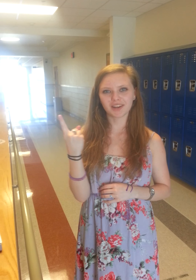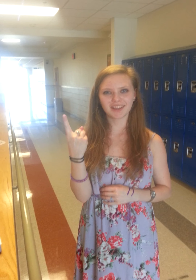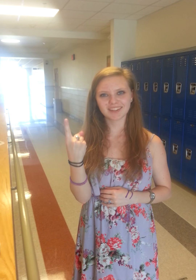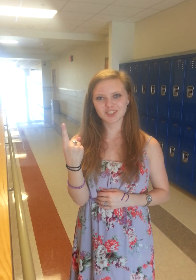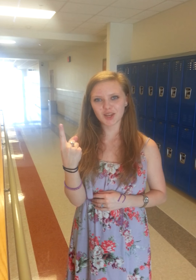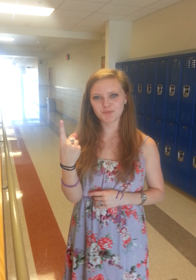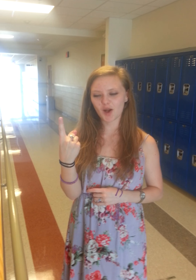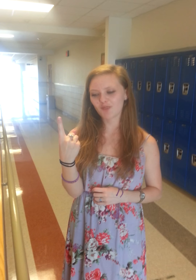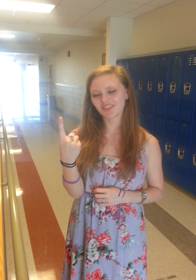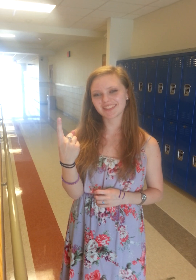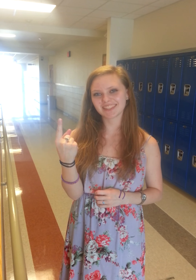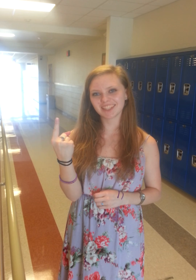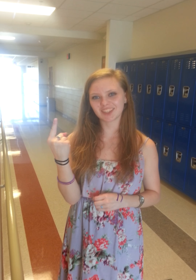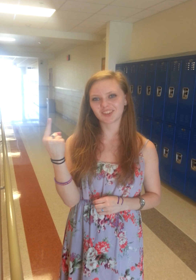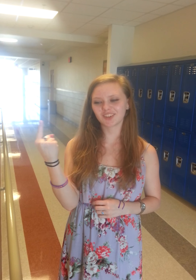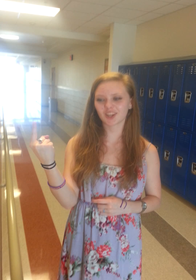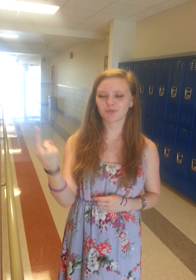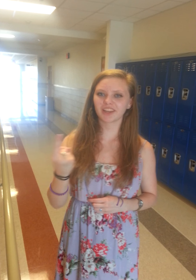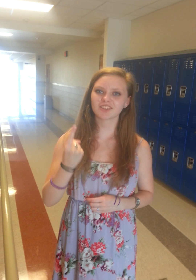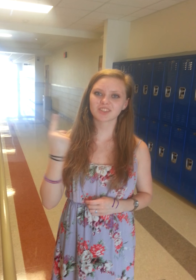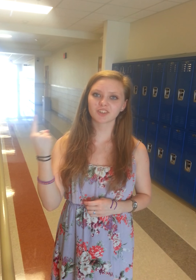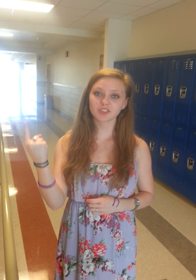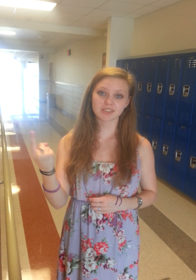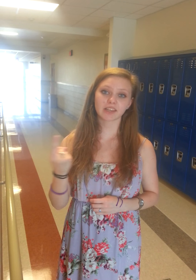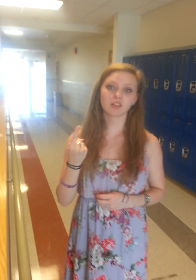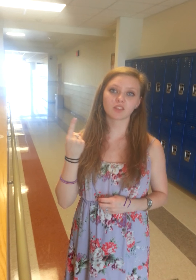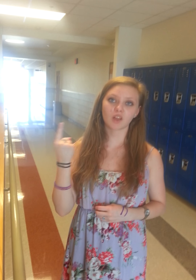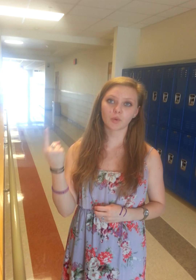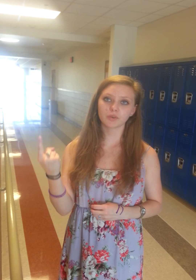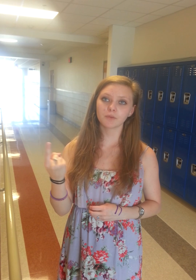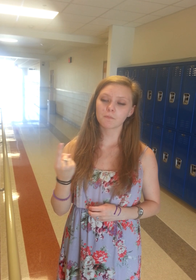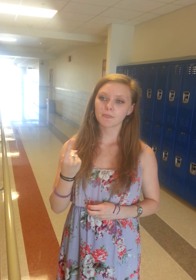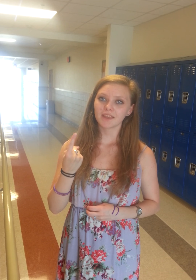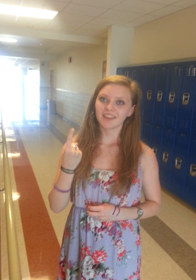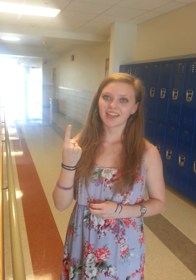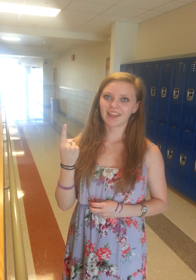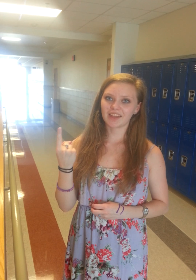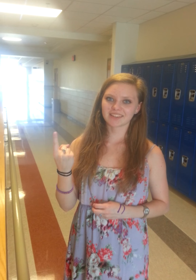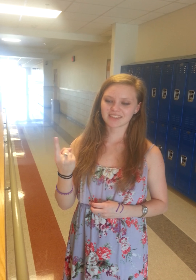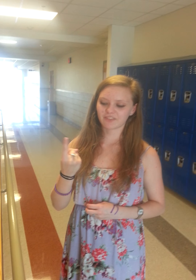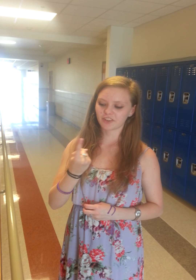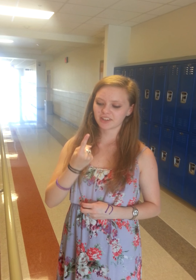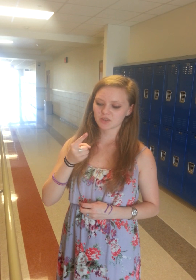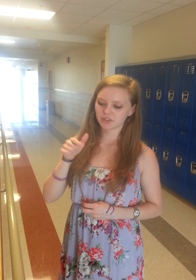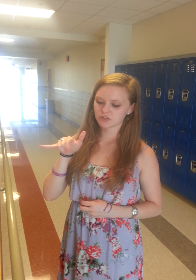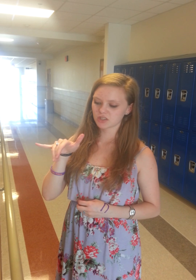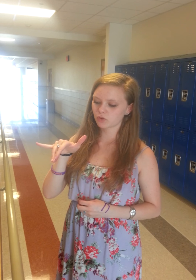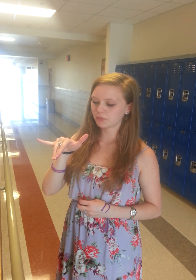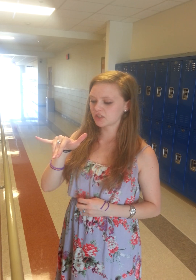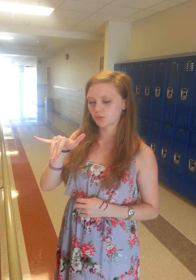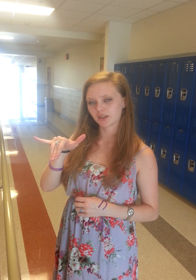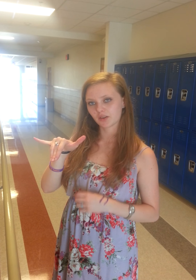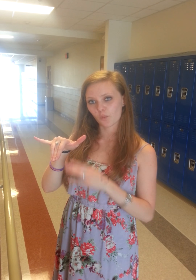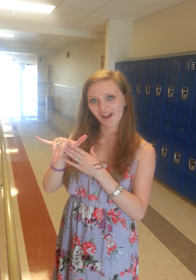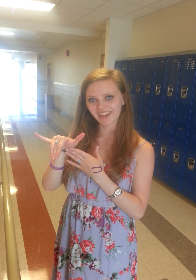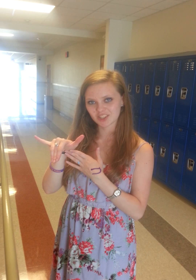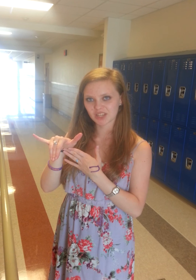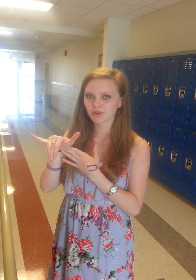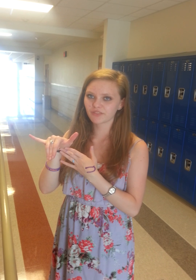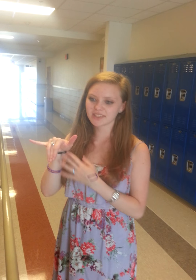hand shape, palm facing you. You're going to bring it in a circle, just like alone, except for it's going to transform into a Y hand shape, palm facing